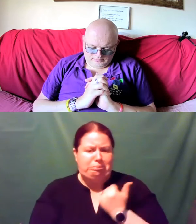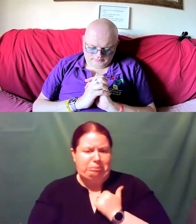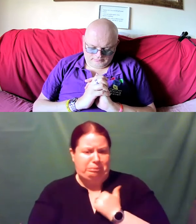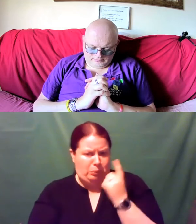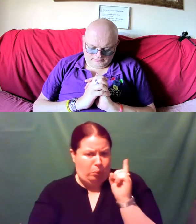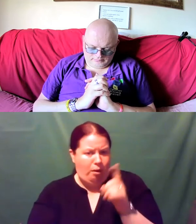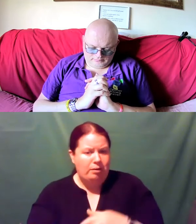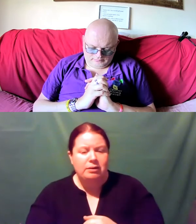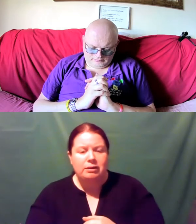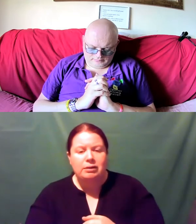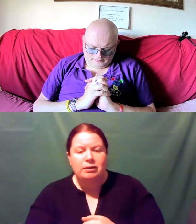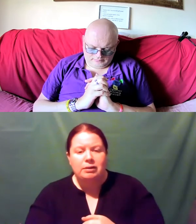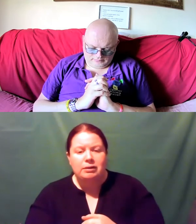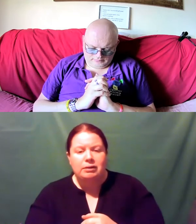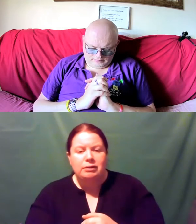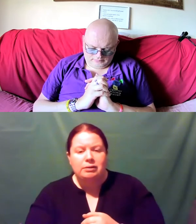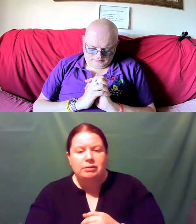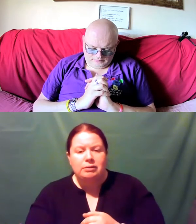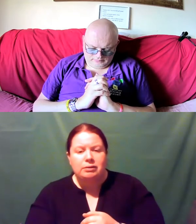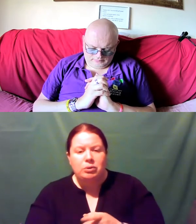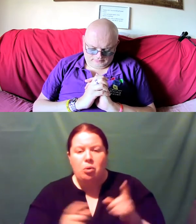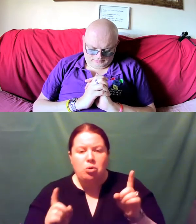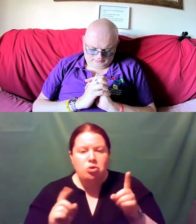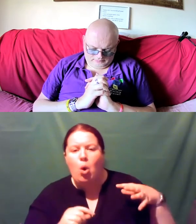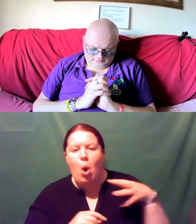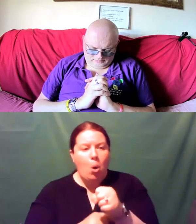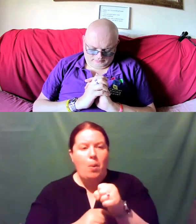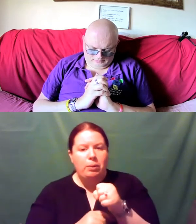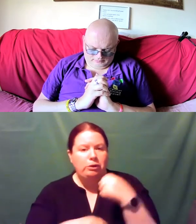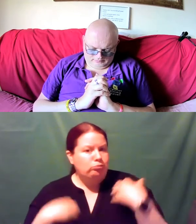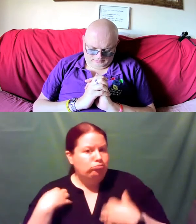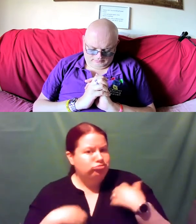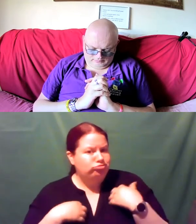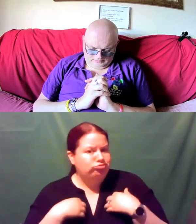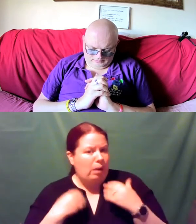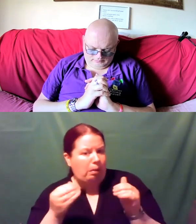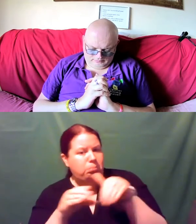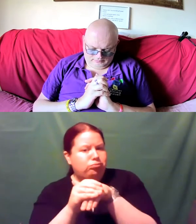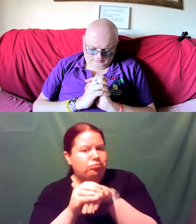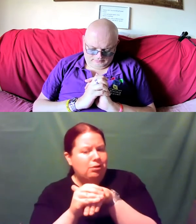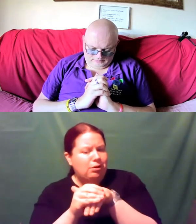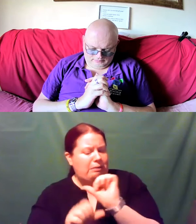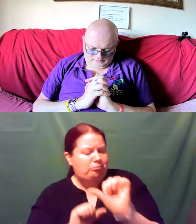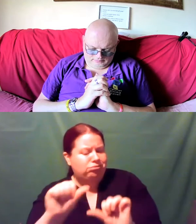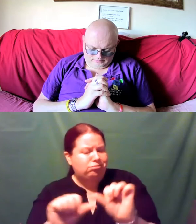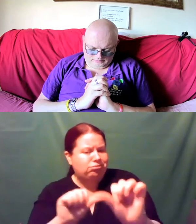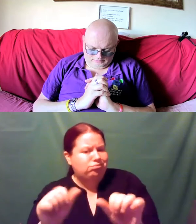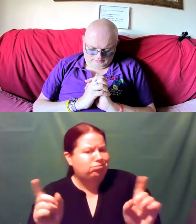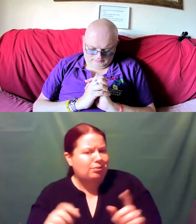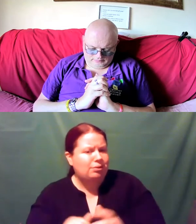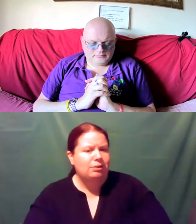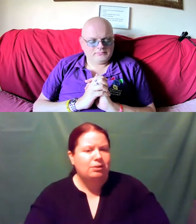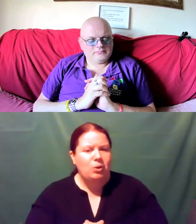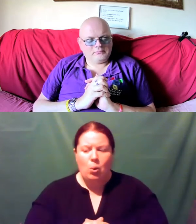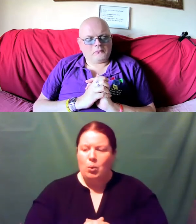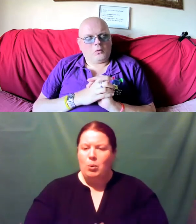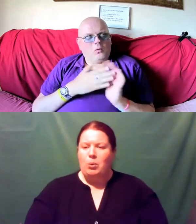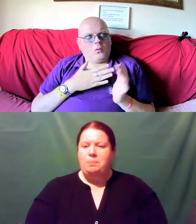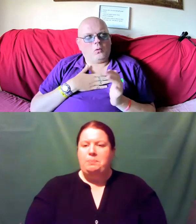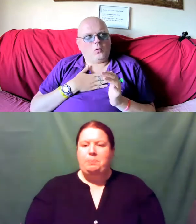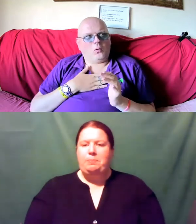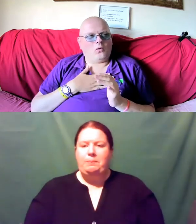the words of Mel, what's your kind of hope and radical longing for Open Table in its next steps and in the future? Ooh, I like that phrase,